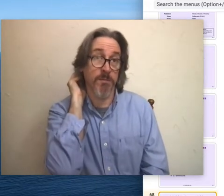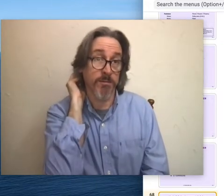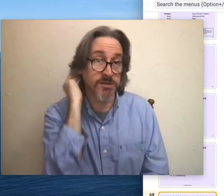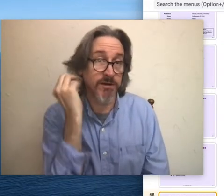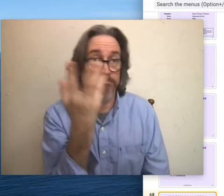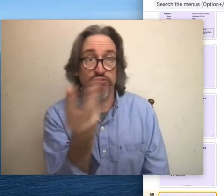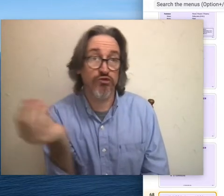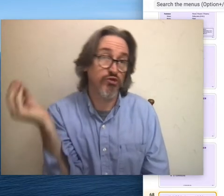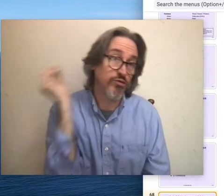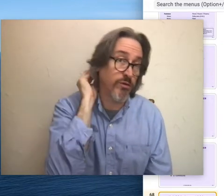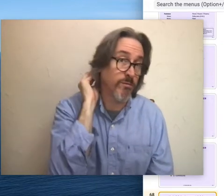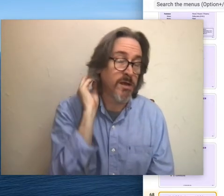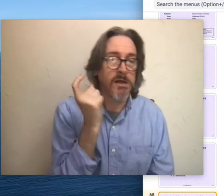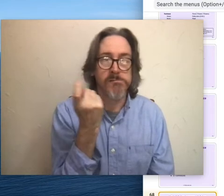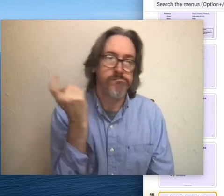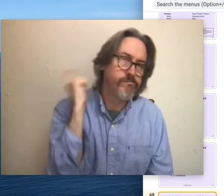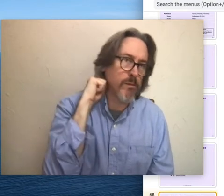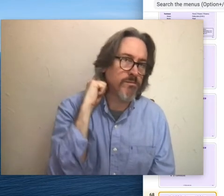he remembers it, right?